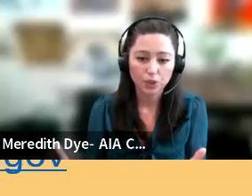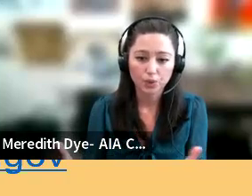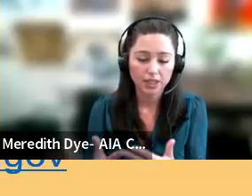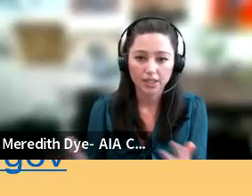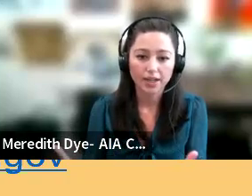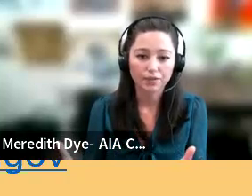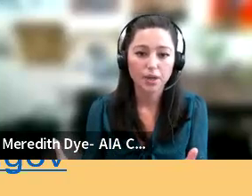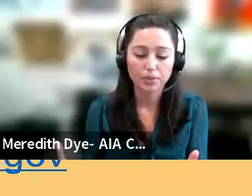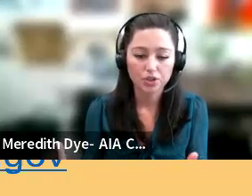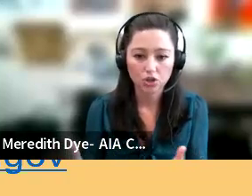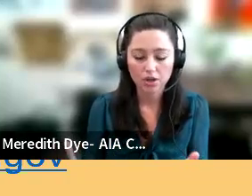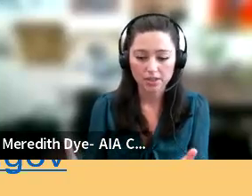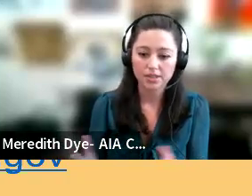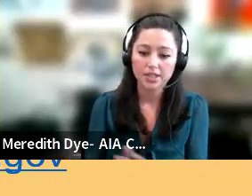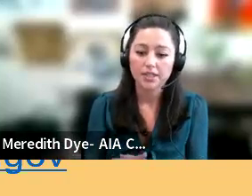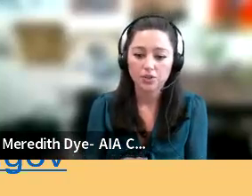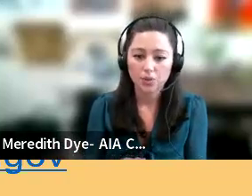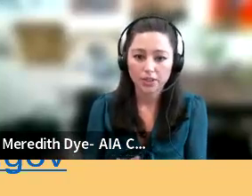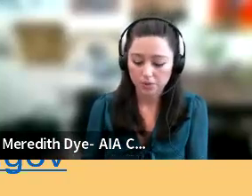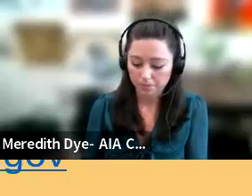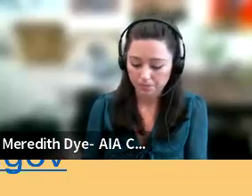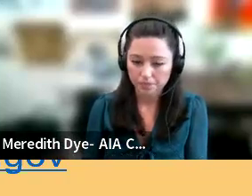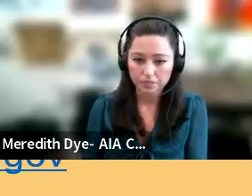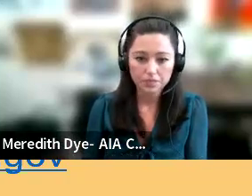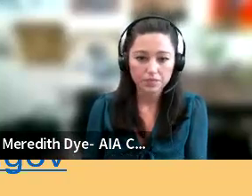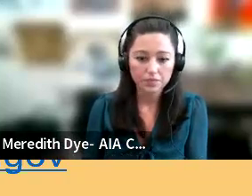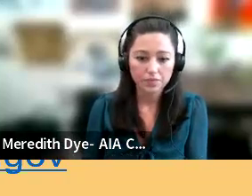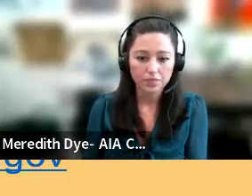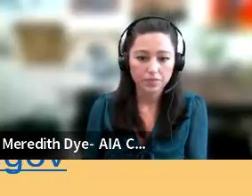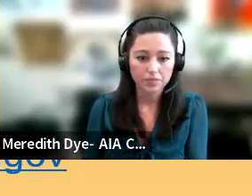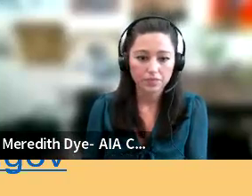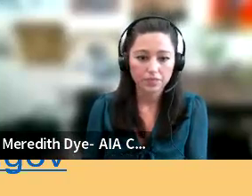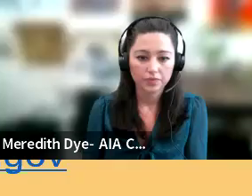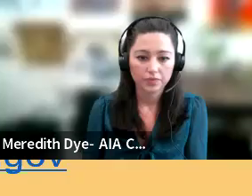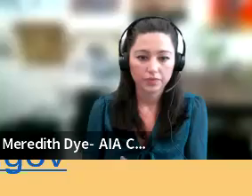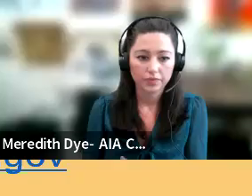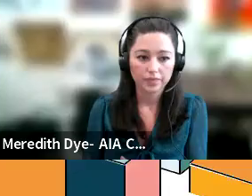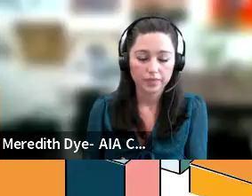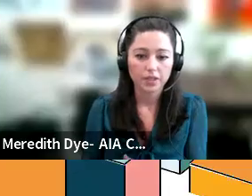have to include any kind of numbers or costs if you don't want to.